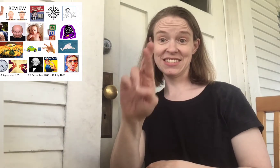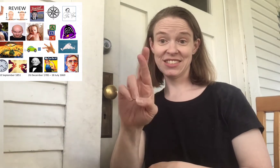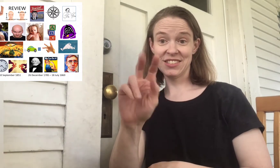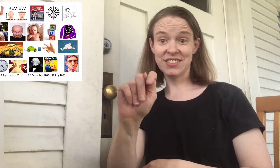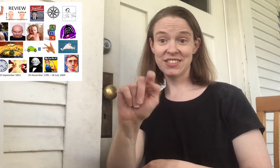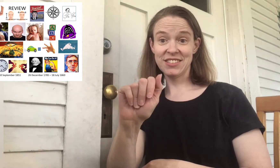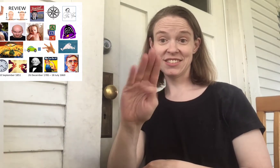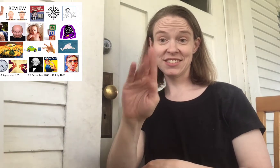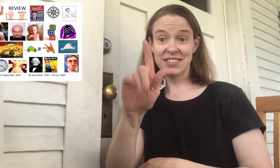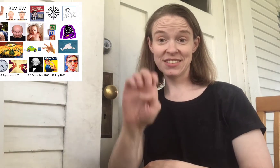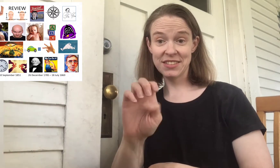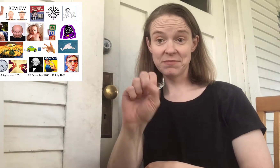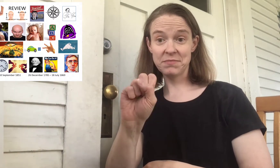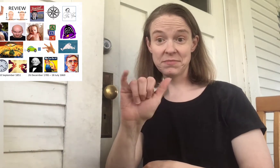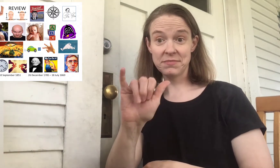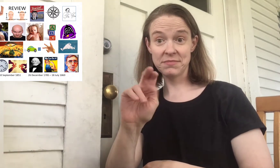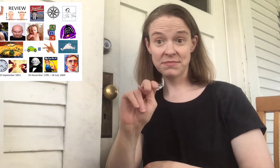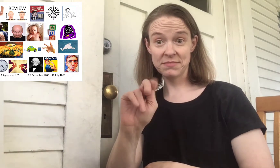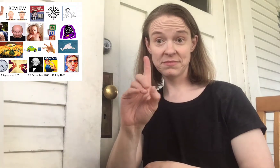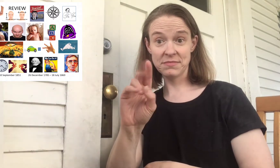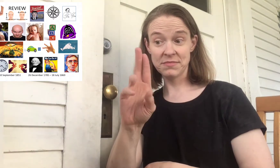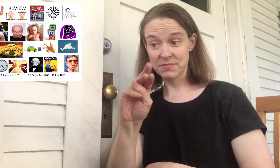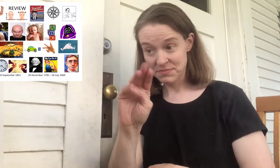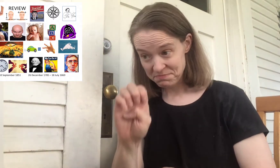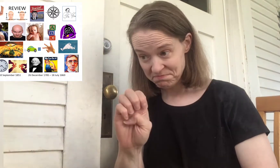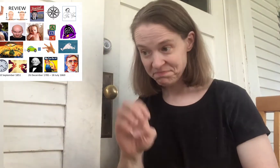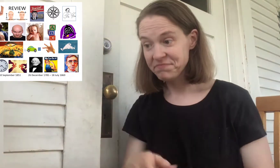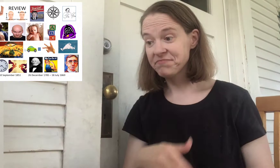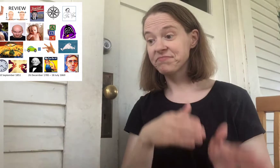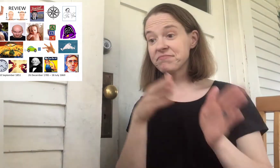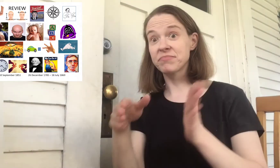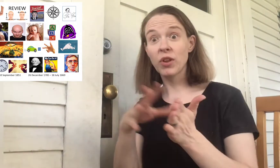about dinner table syndrome.